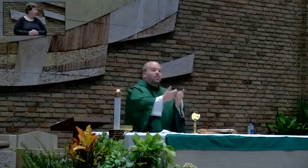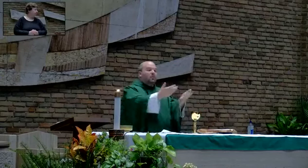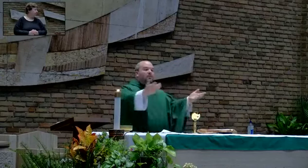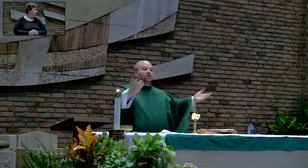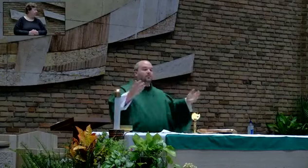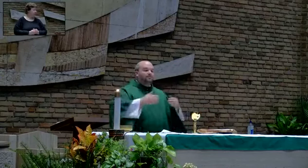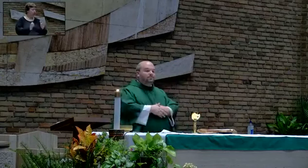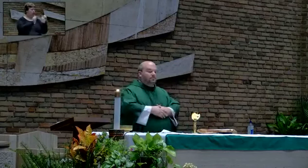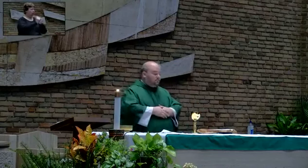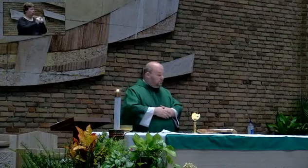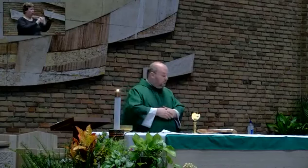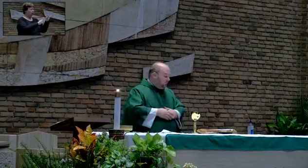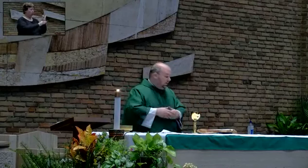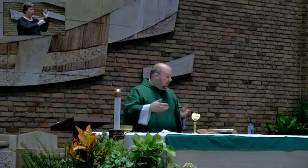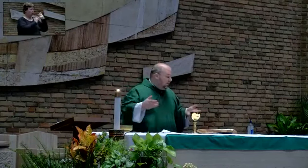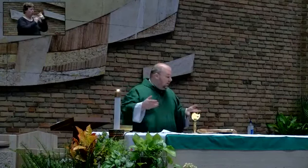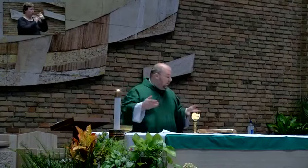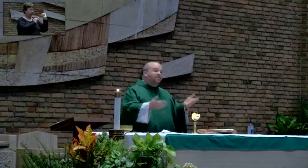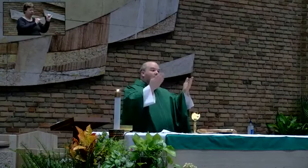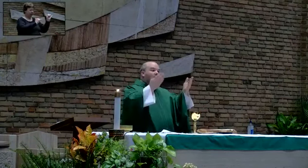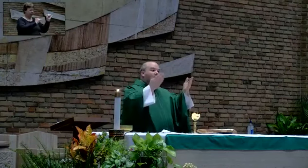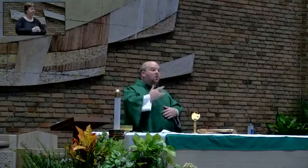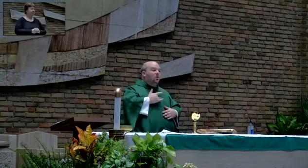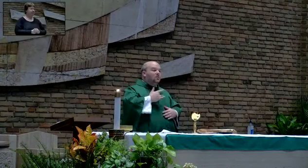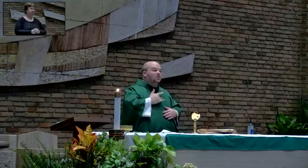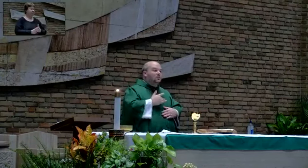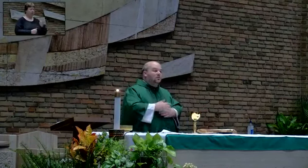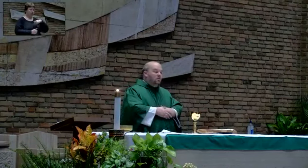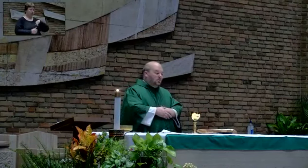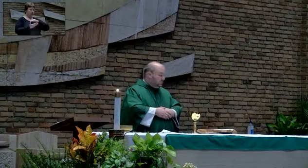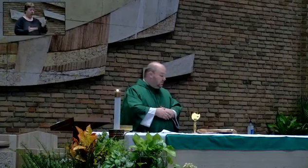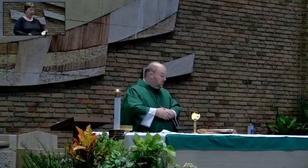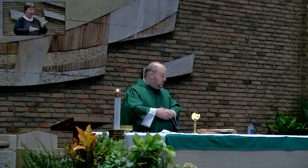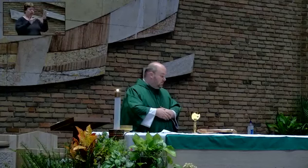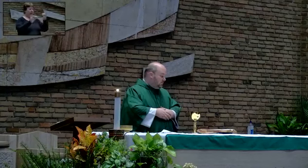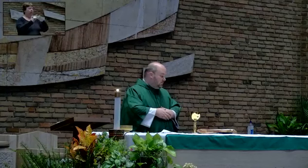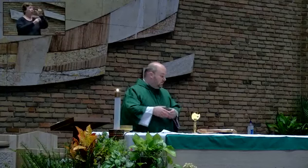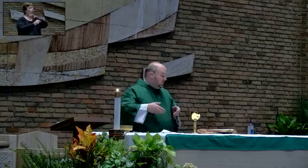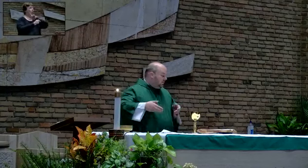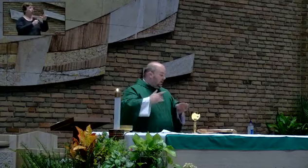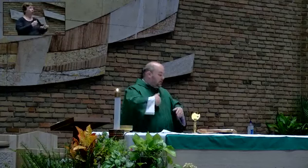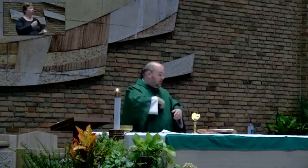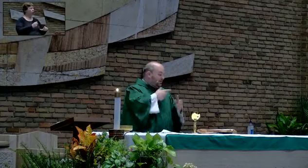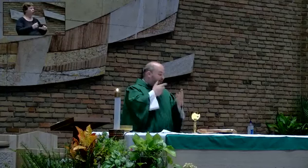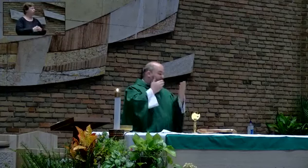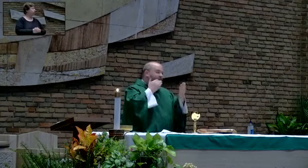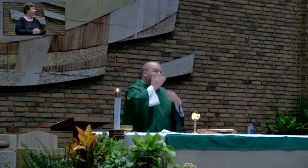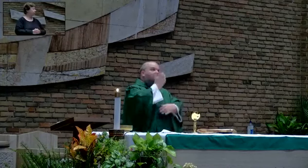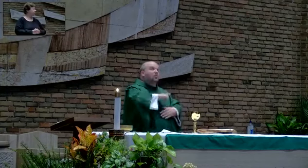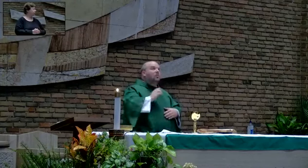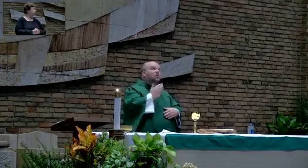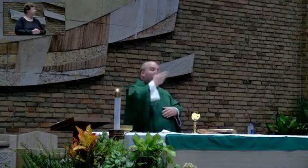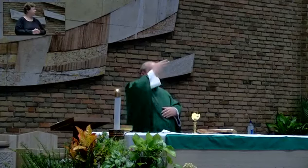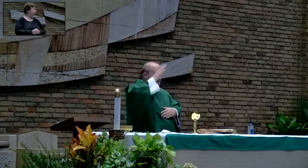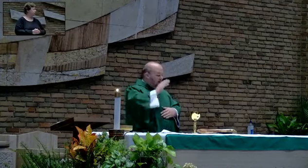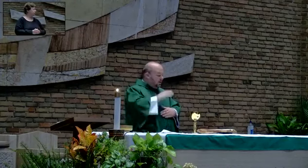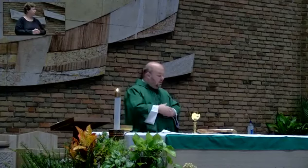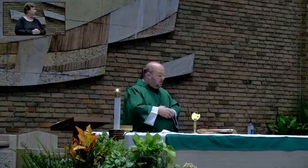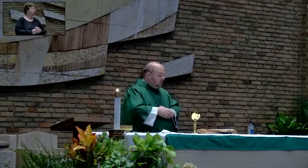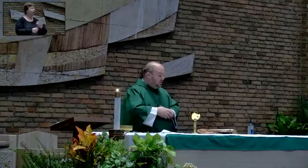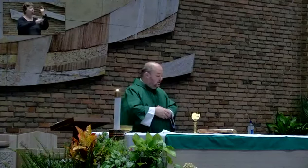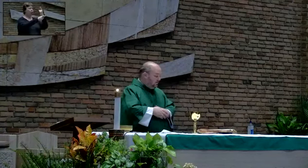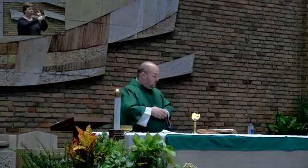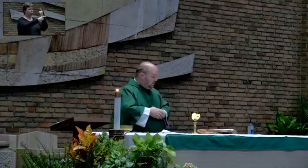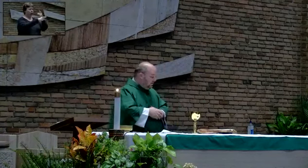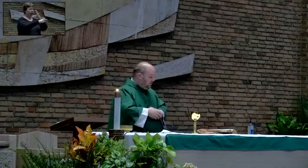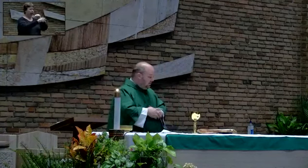The Lord be with you. And with your spirit. Lift up your hearts. We lift them up to the Lord. Let us give thanks to the Lord our God.